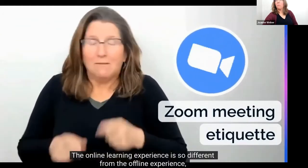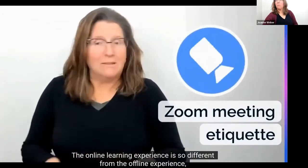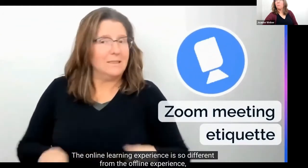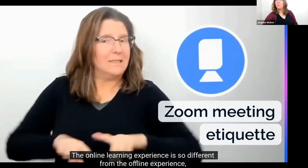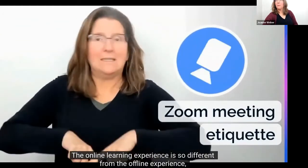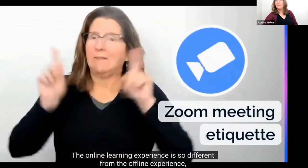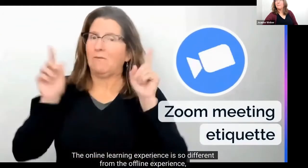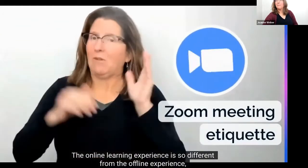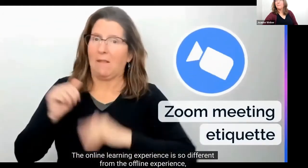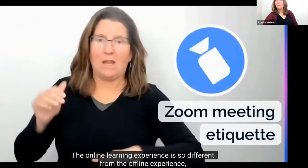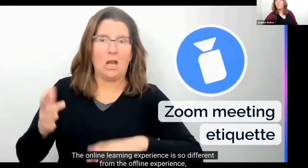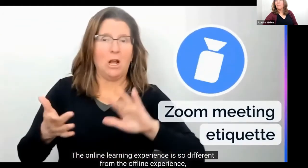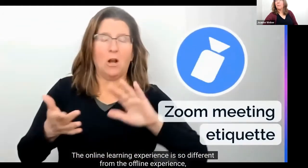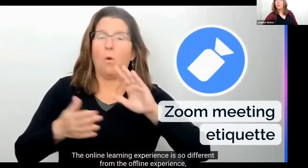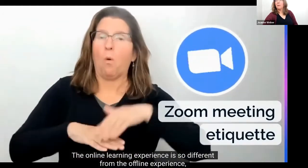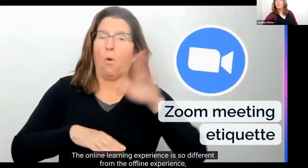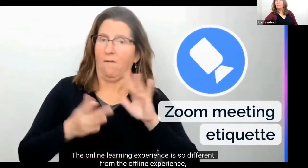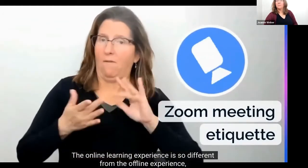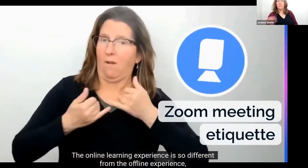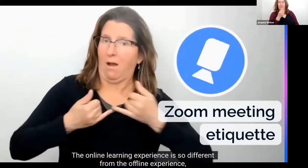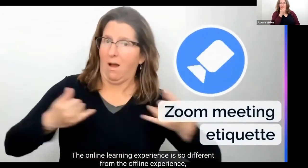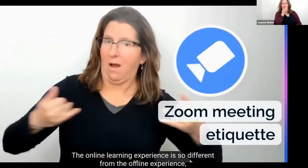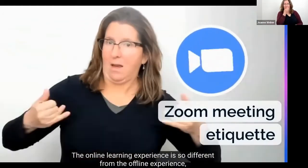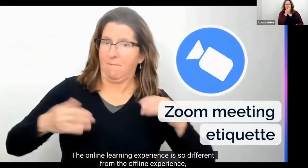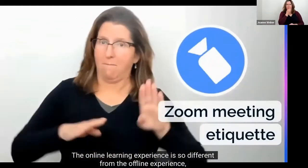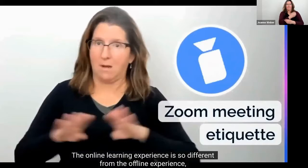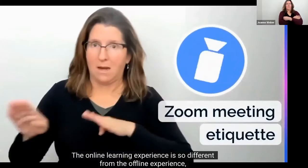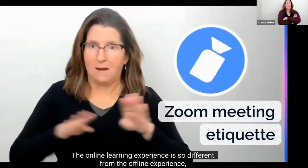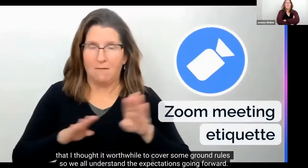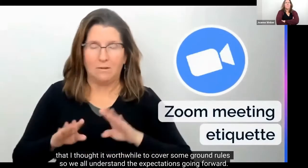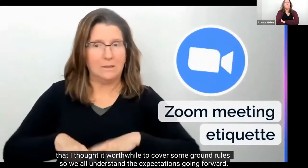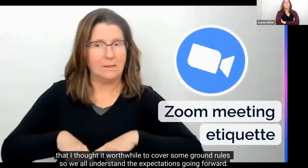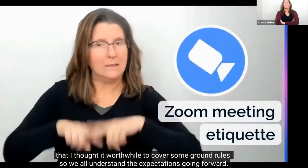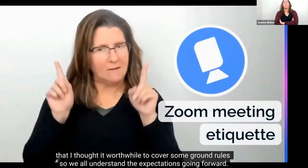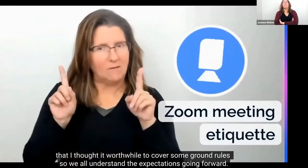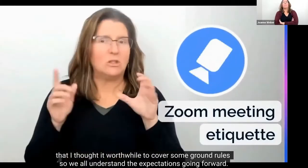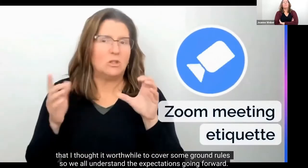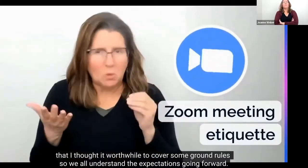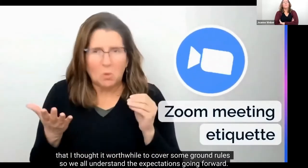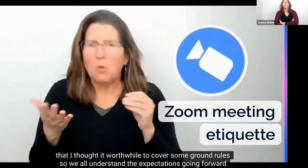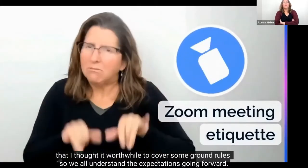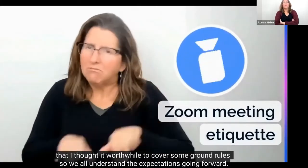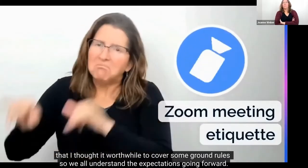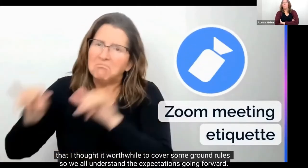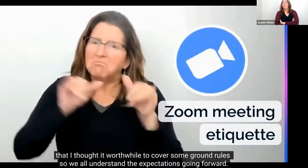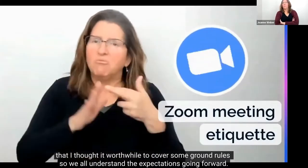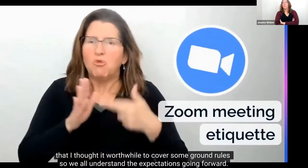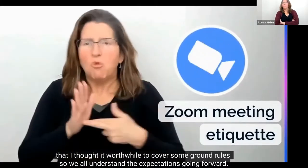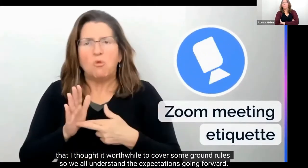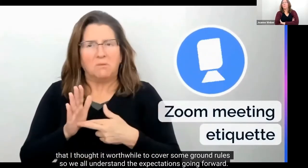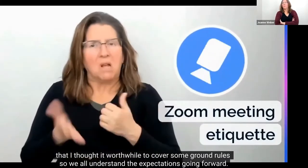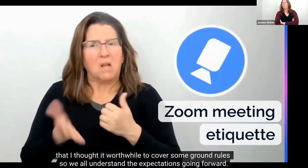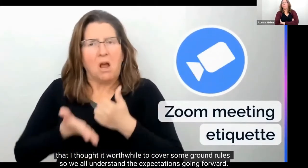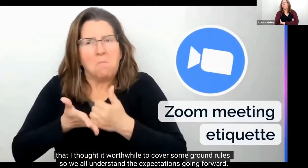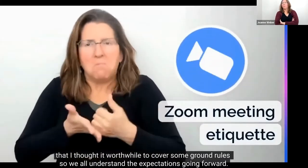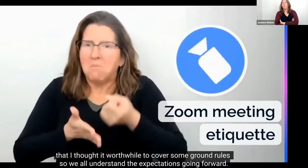learning experience is so different from the offline experience that I thought it worthwhile to cover some ground